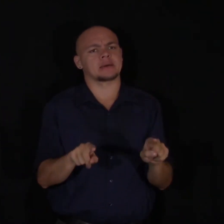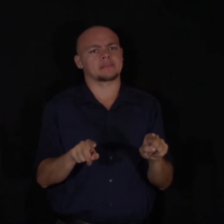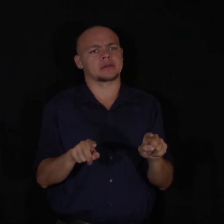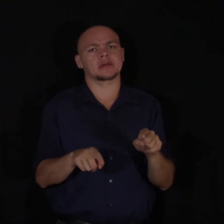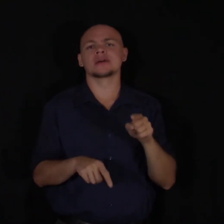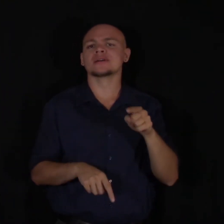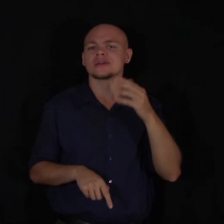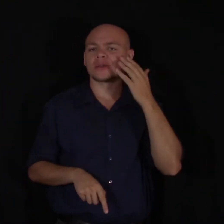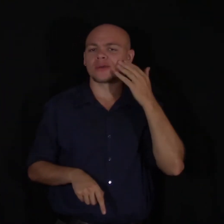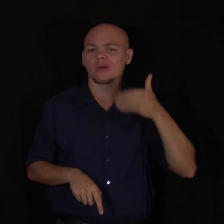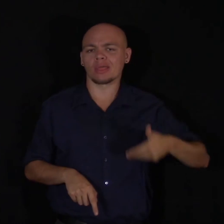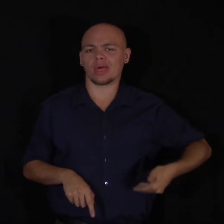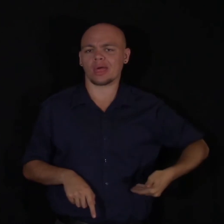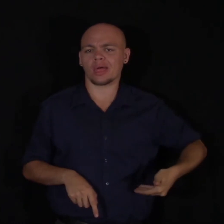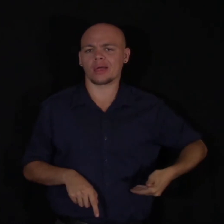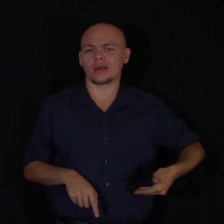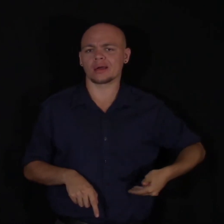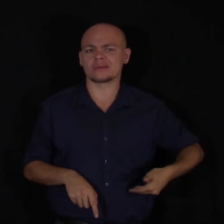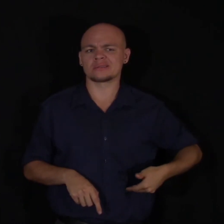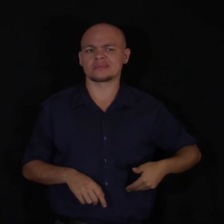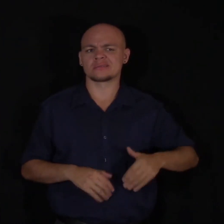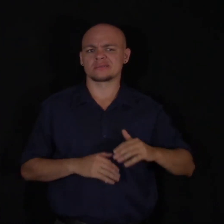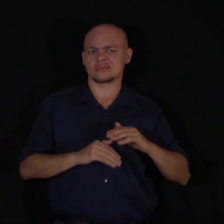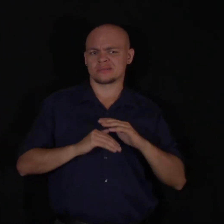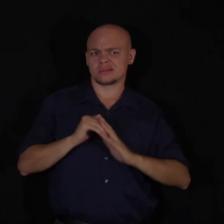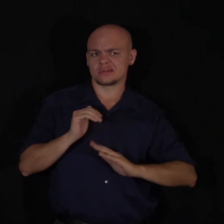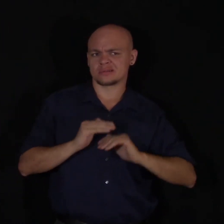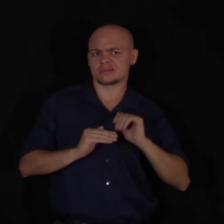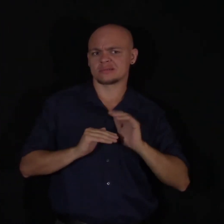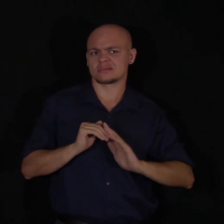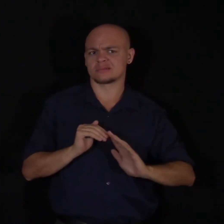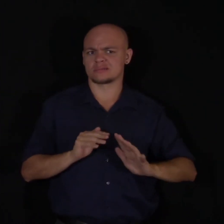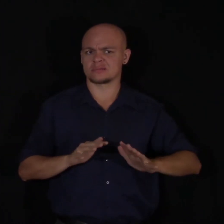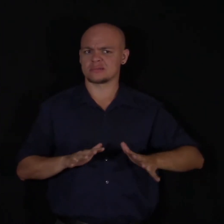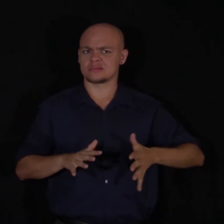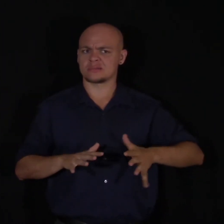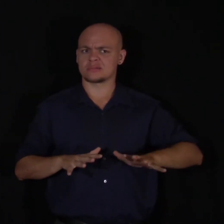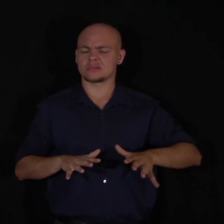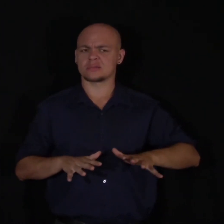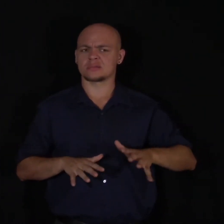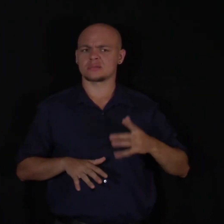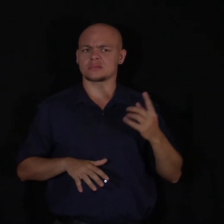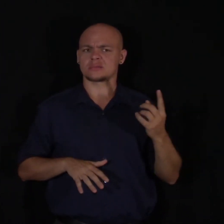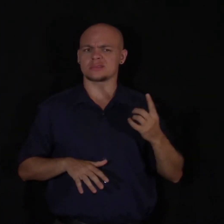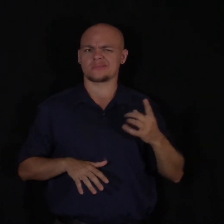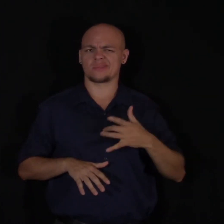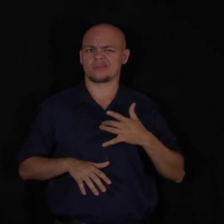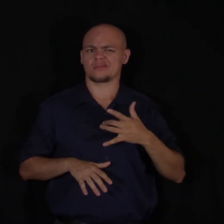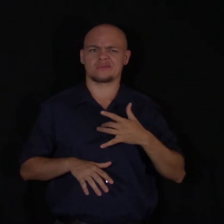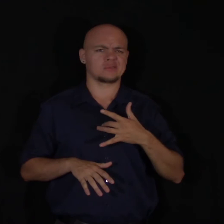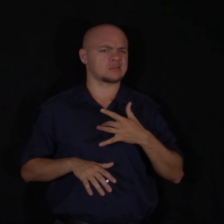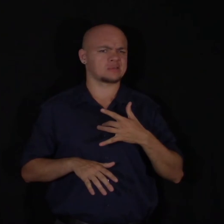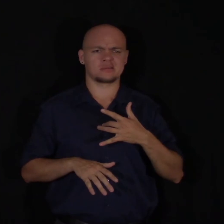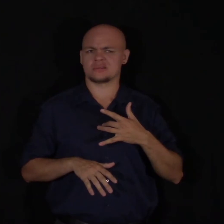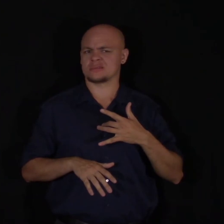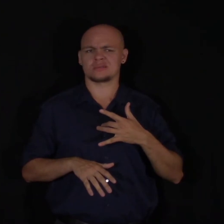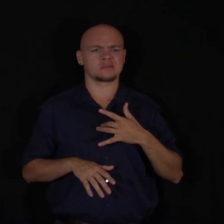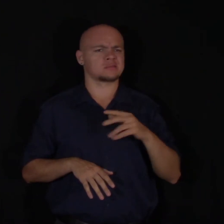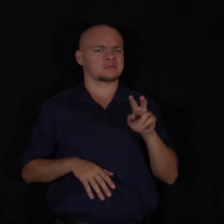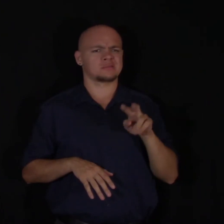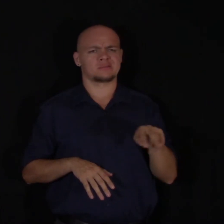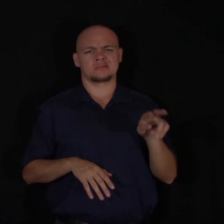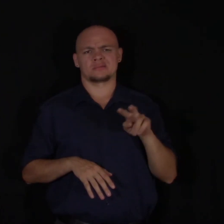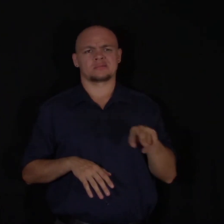that feeling that you get, the kind of uncomfortable, uneasy feeling in your body where something doesn't feel like, it doesn't feel